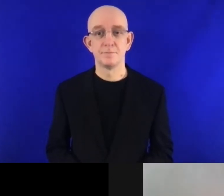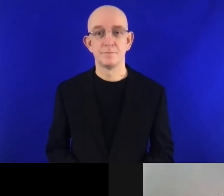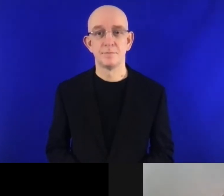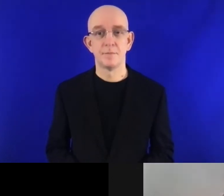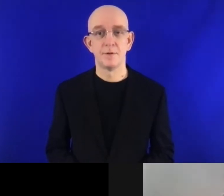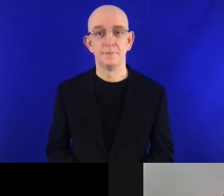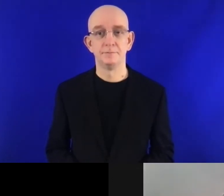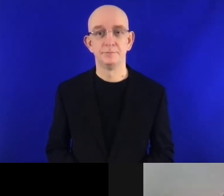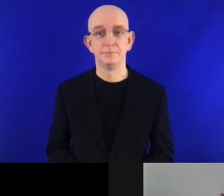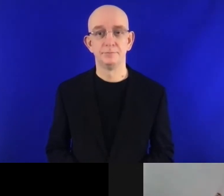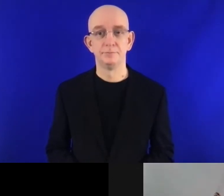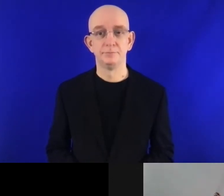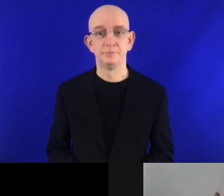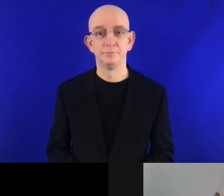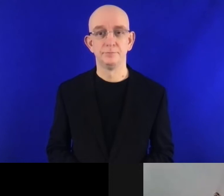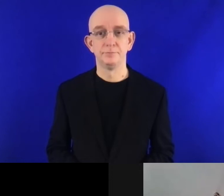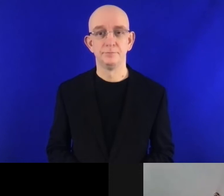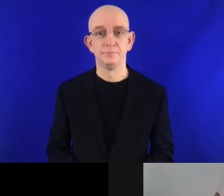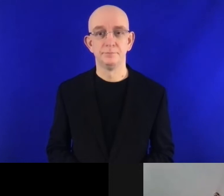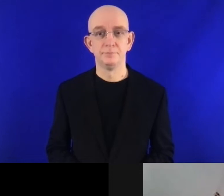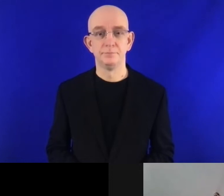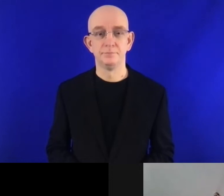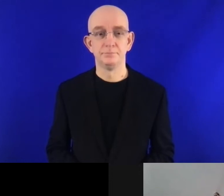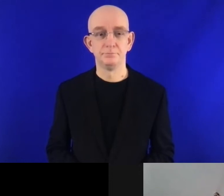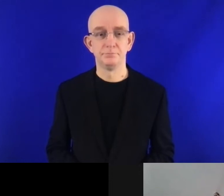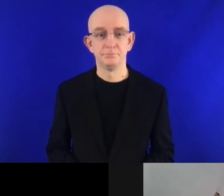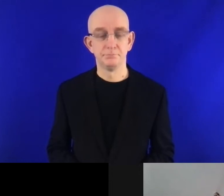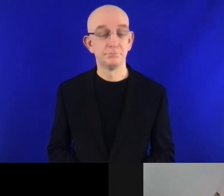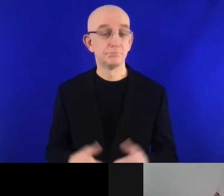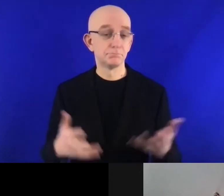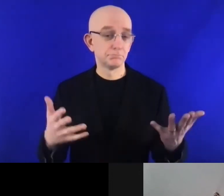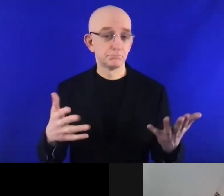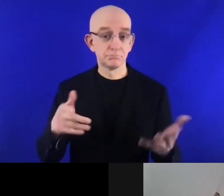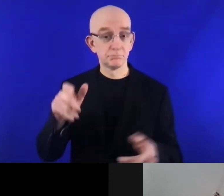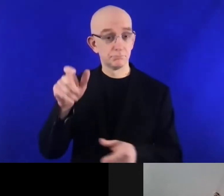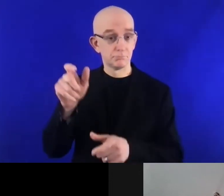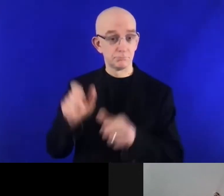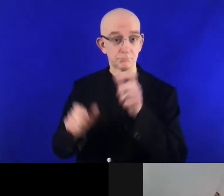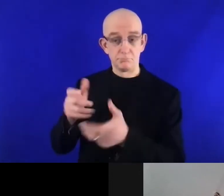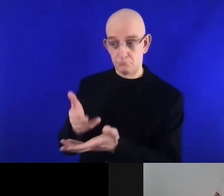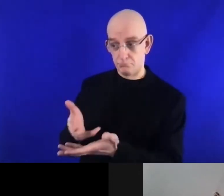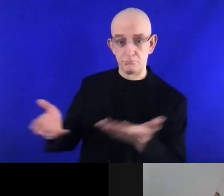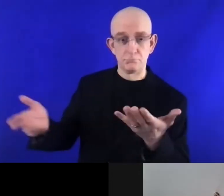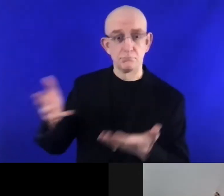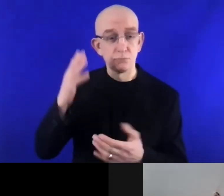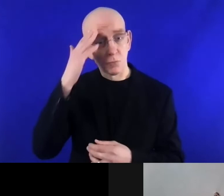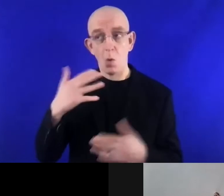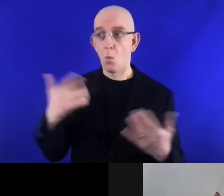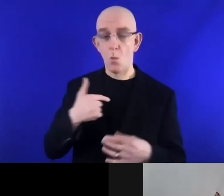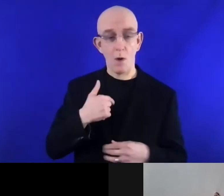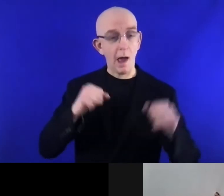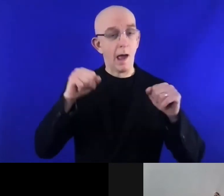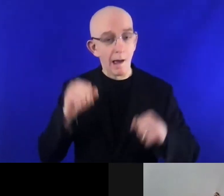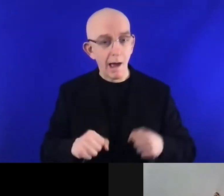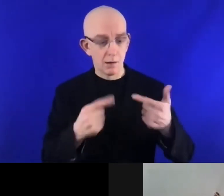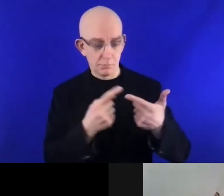Society does not recognize our potential and everything that we have to show them. They'll treat us, there's lots of